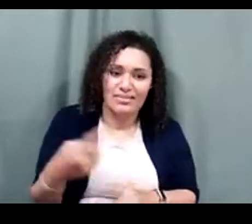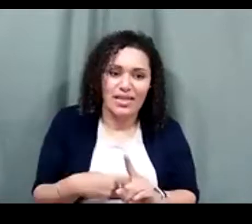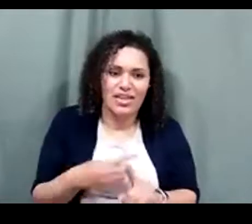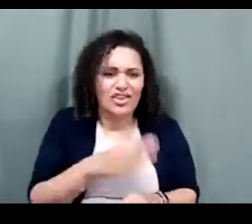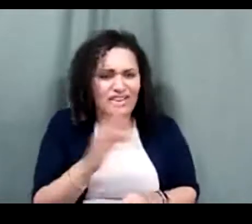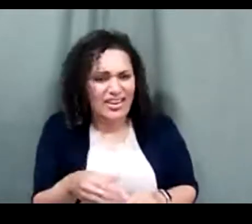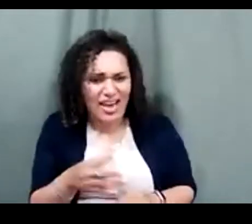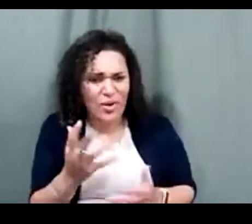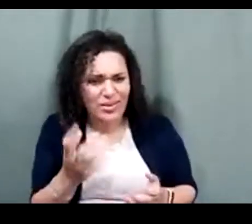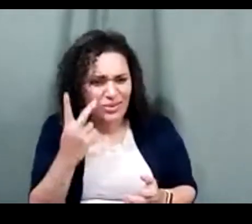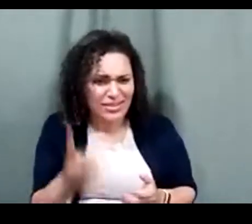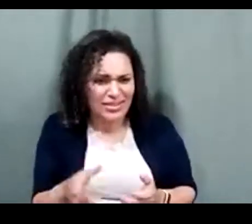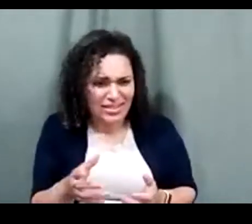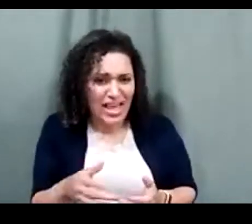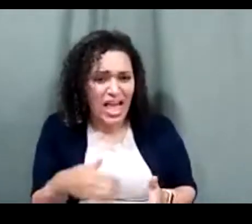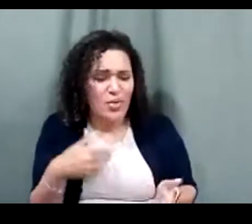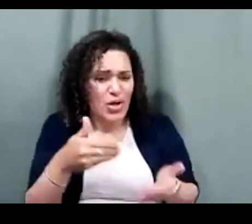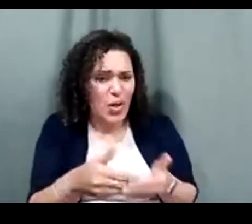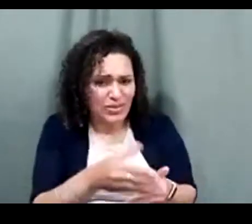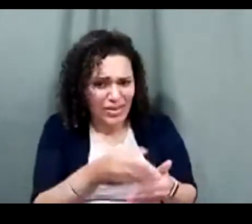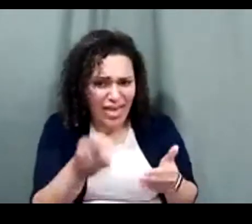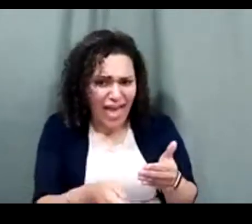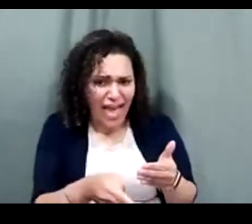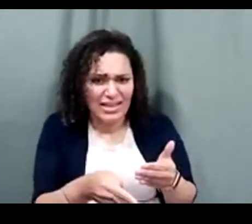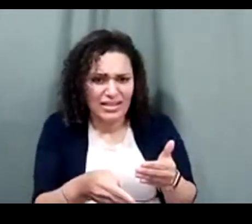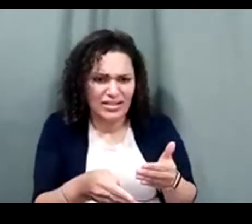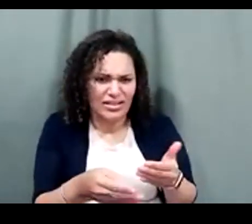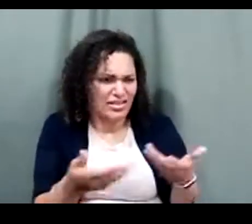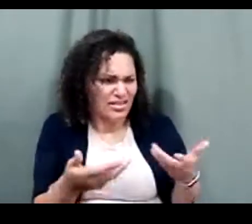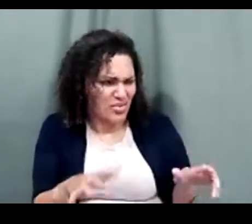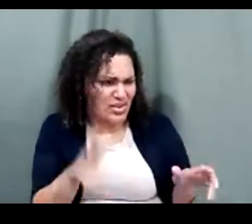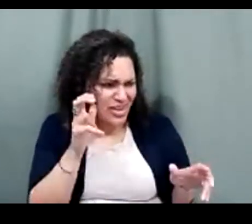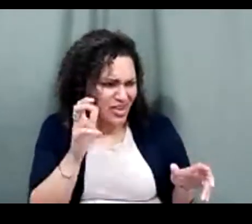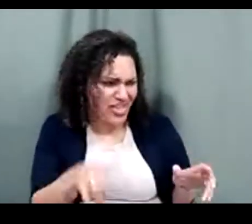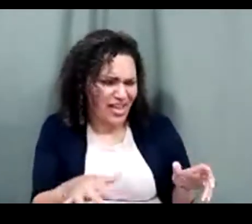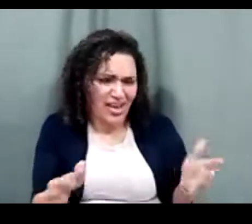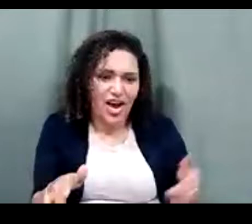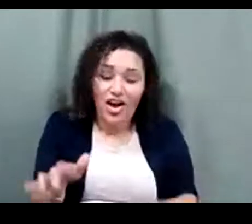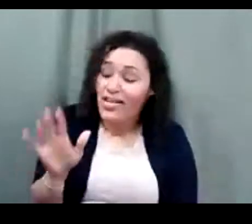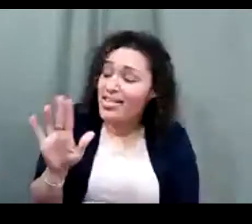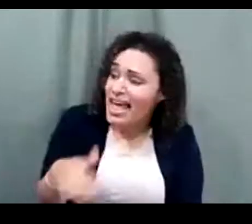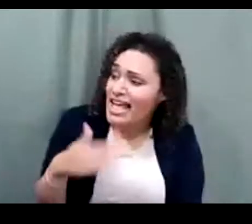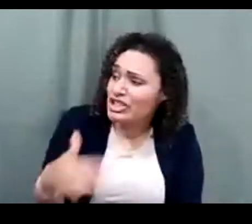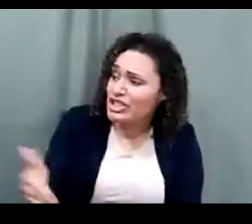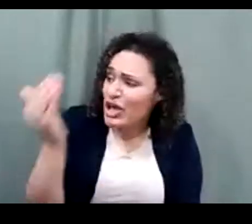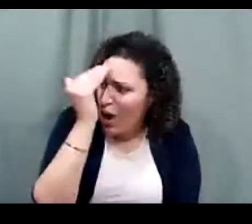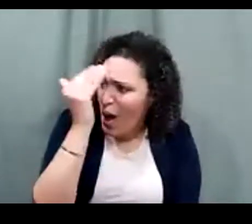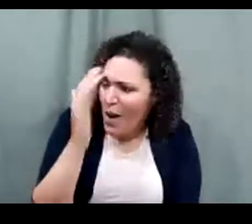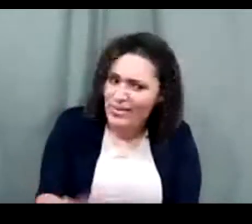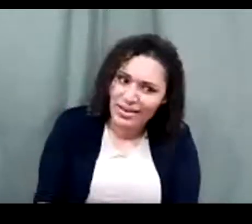partner say, we're heading to the end. This is it. Yeah, it's just not what you want to hear. Sorry. Oh, that's good to know. You're not like, thank